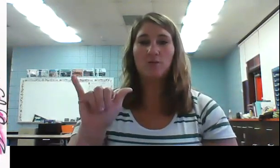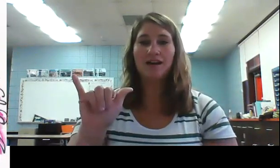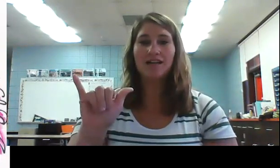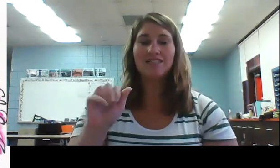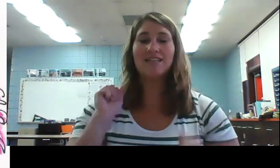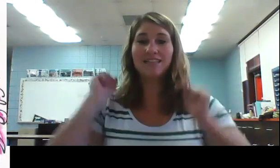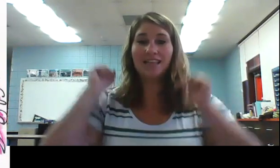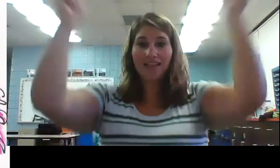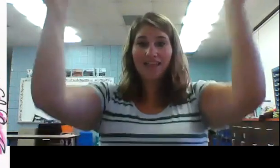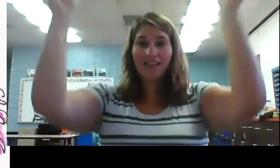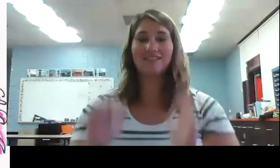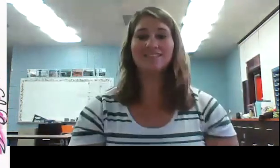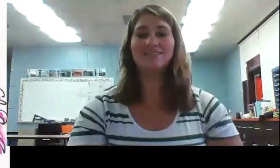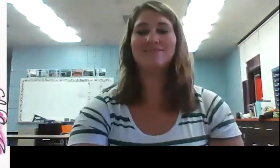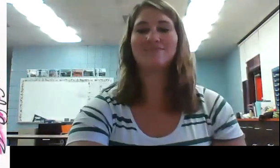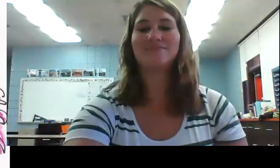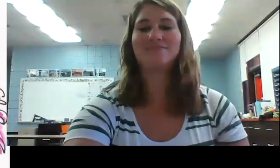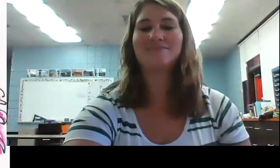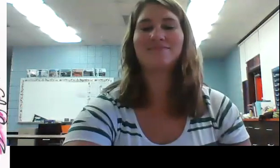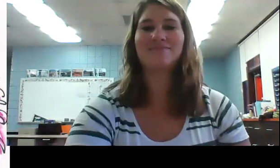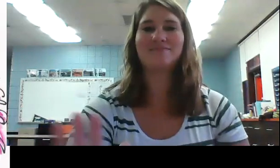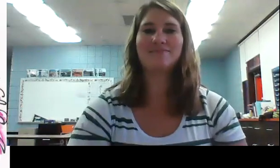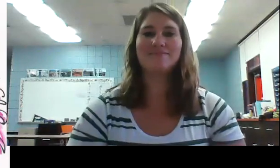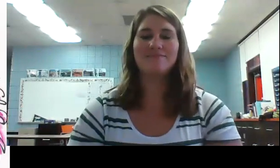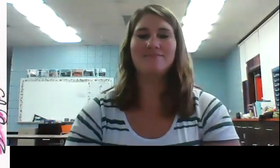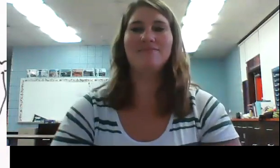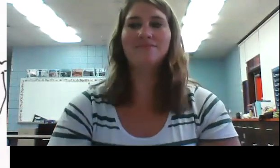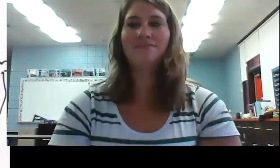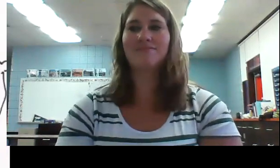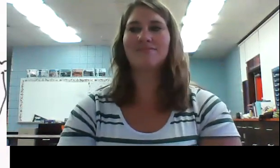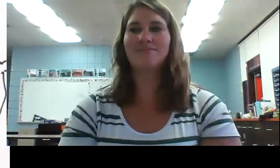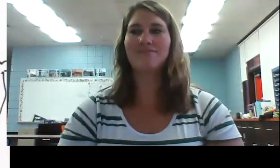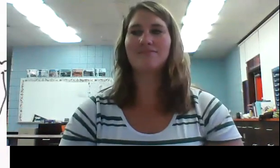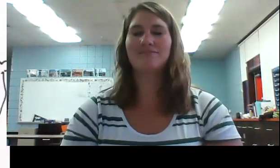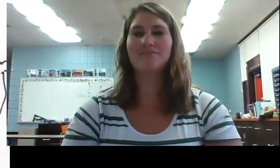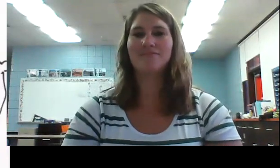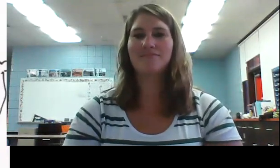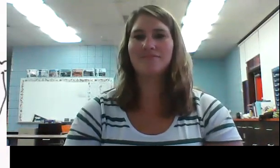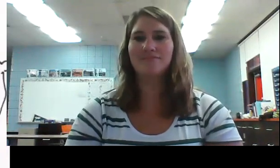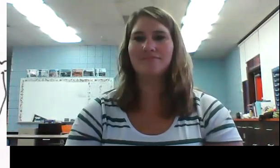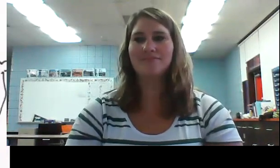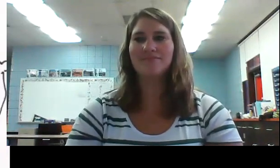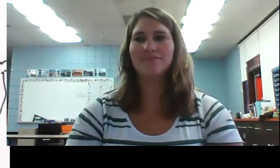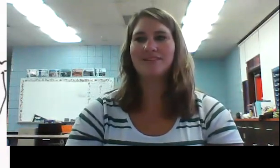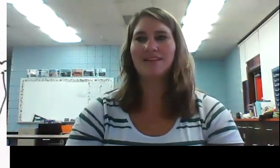a sound. The Y says,